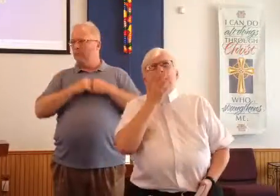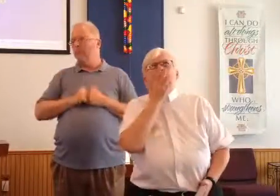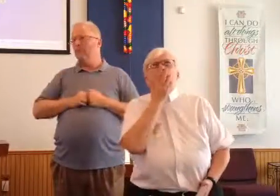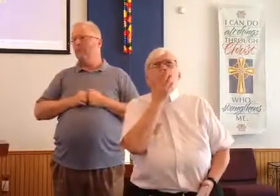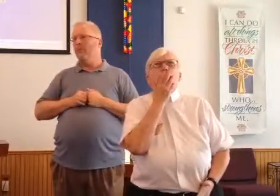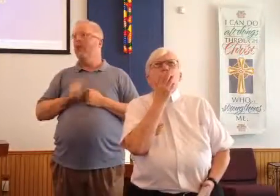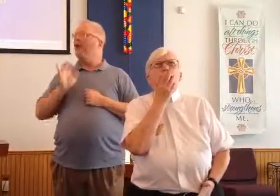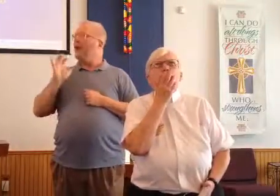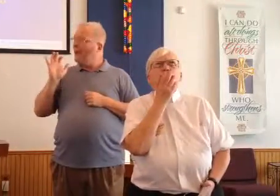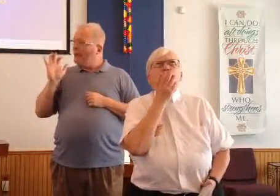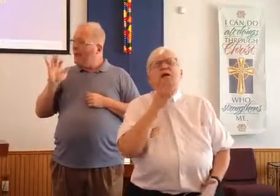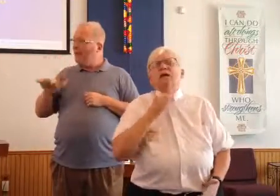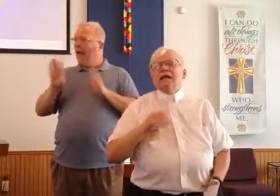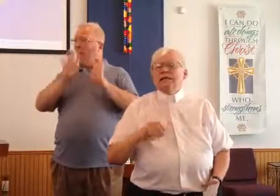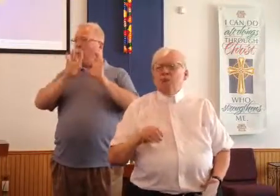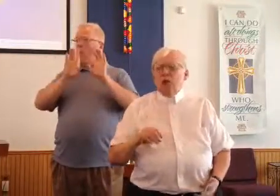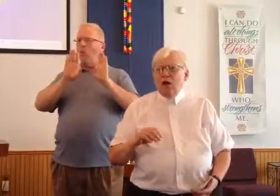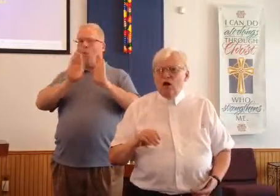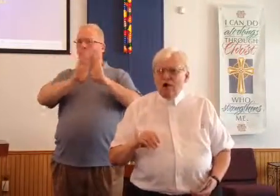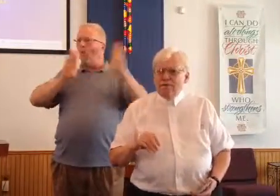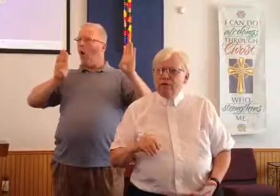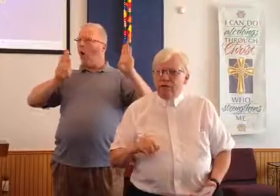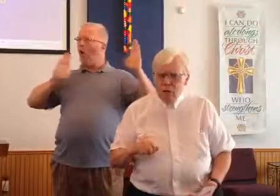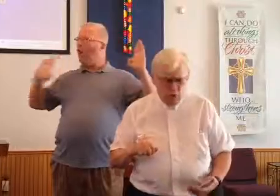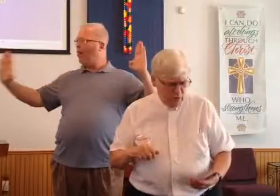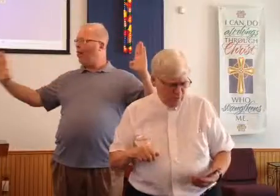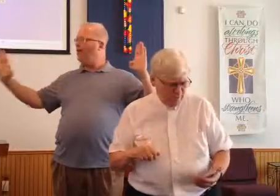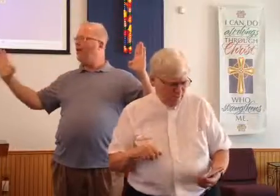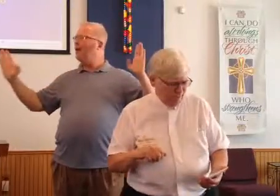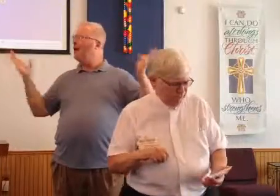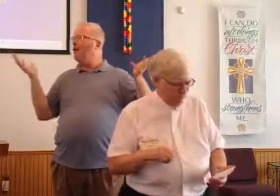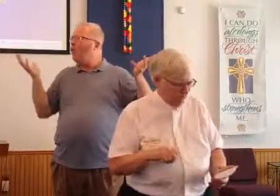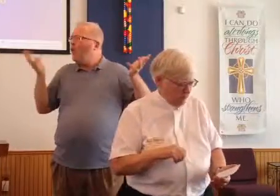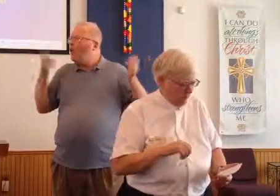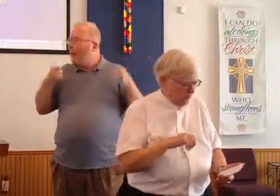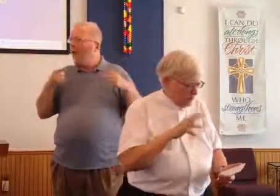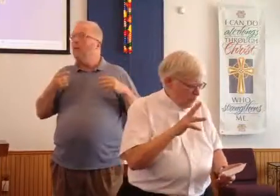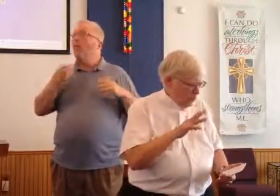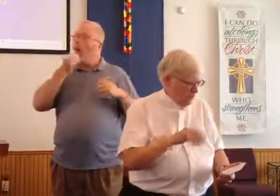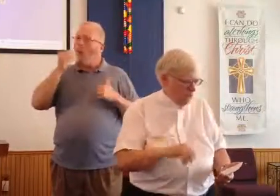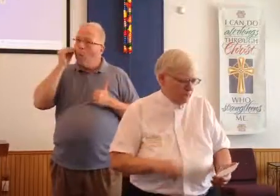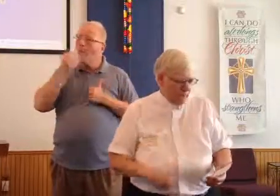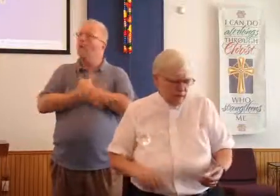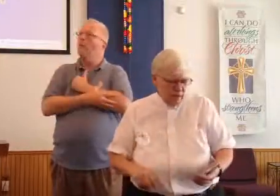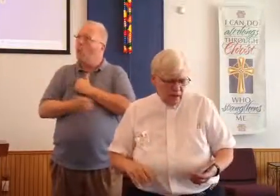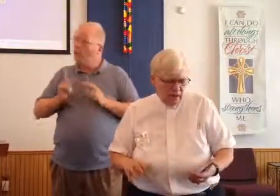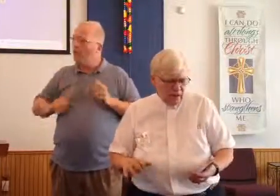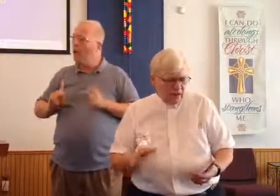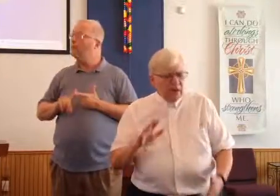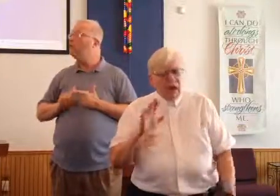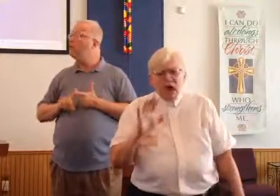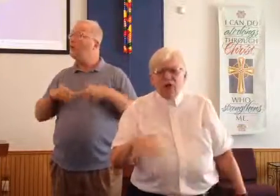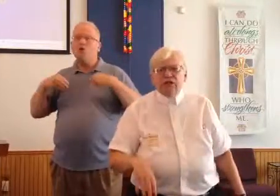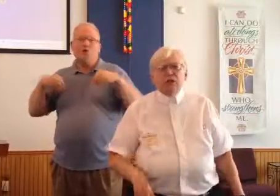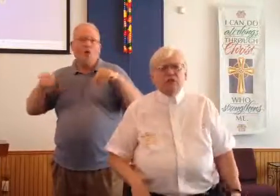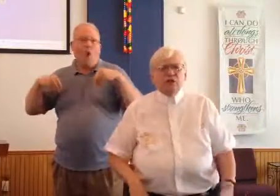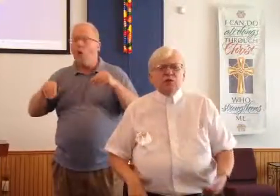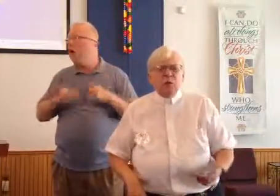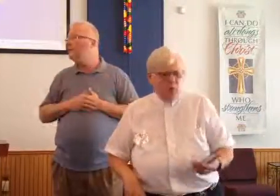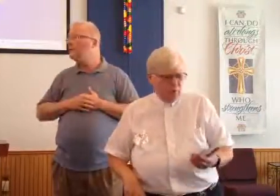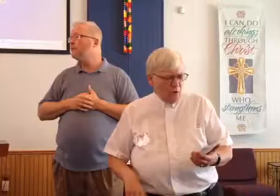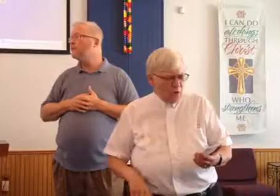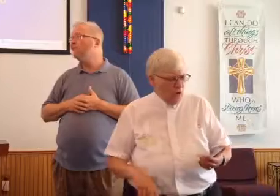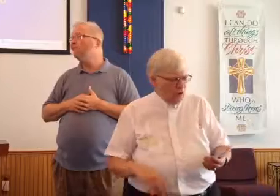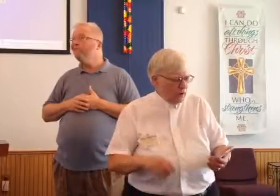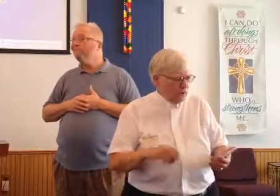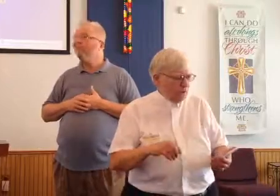for the less well-off folk, the poor folk, and some housing